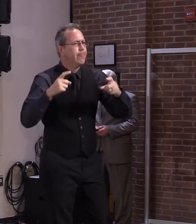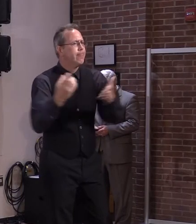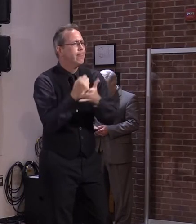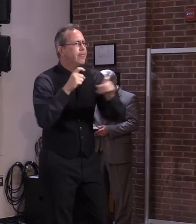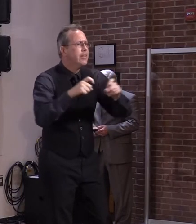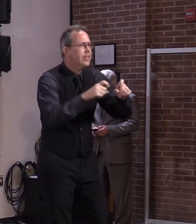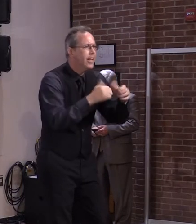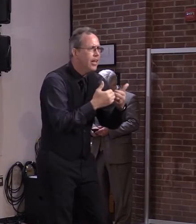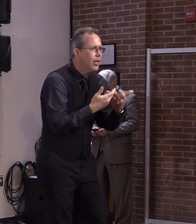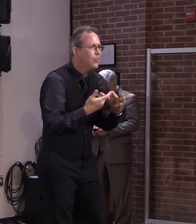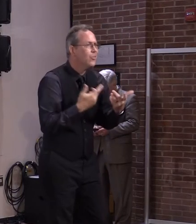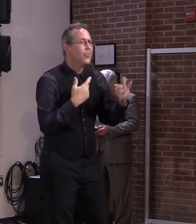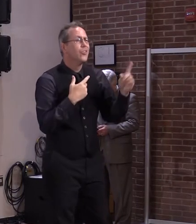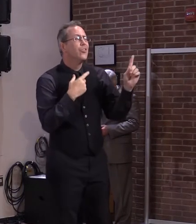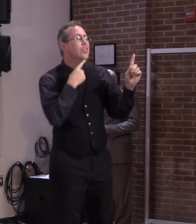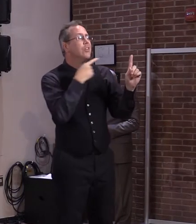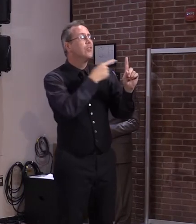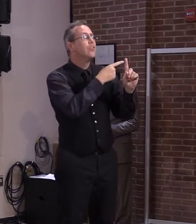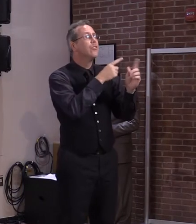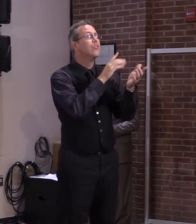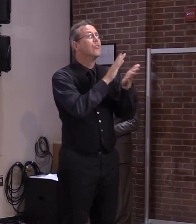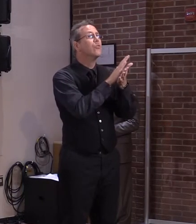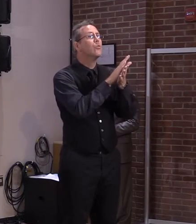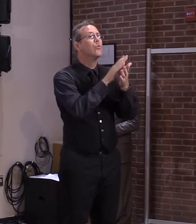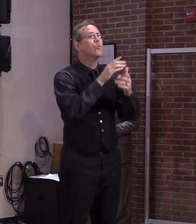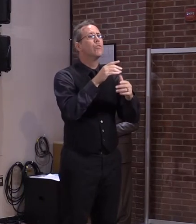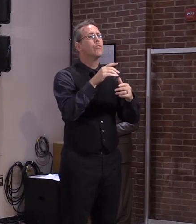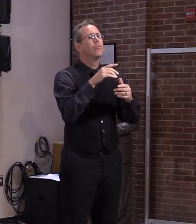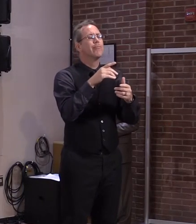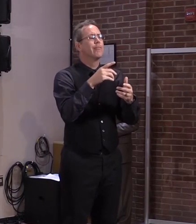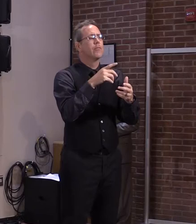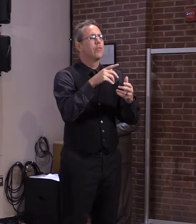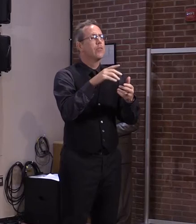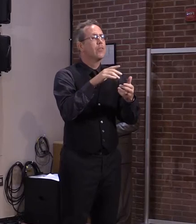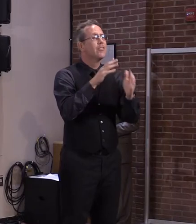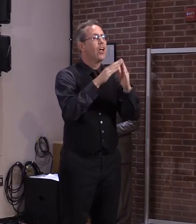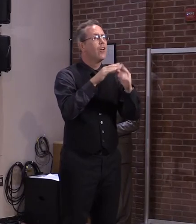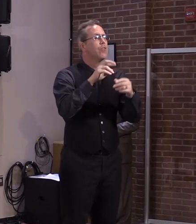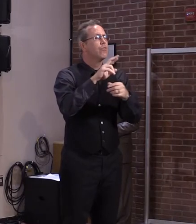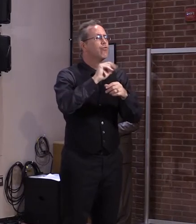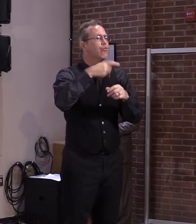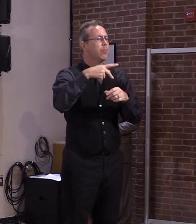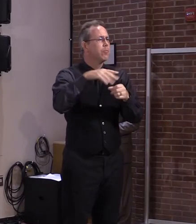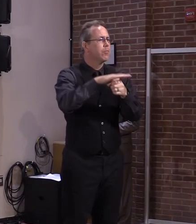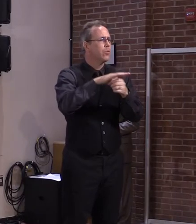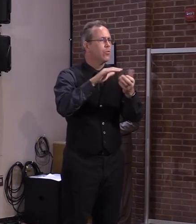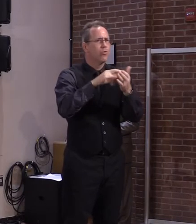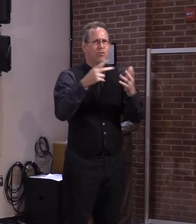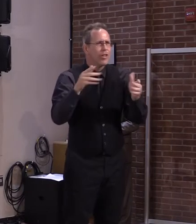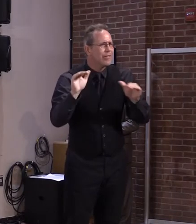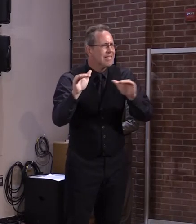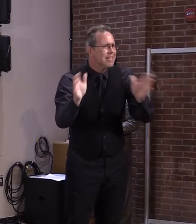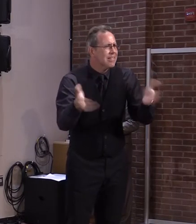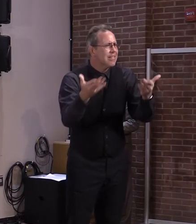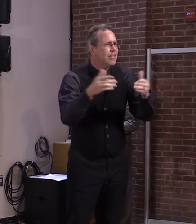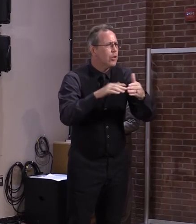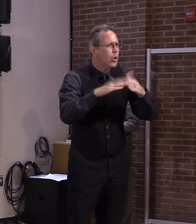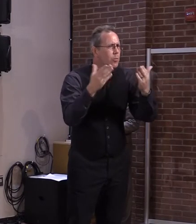and so forth. So we'll continue our reach out and support districts as we get through the sort of challenging moment with the Delta surge.